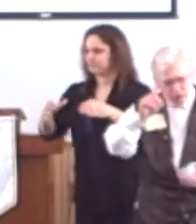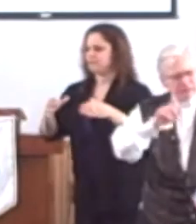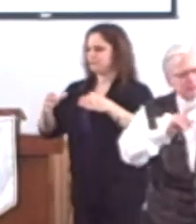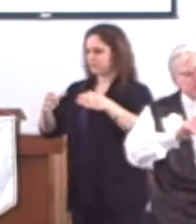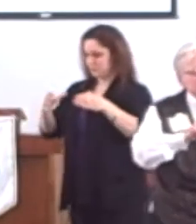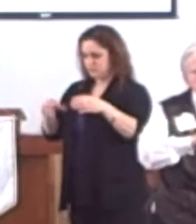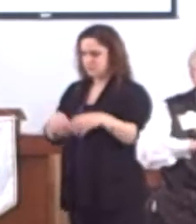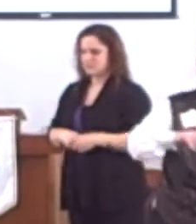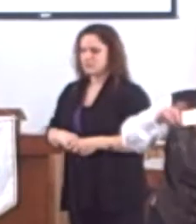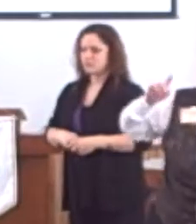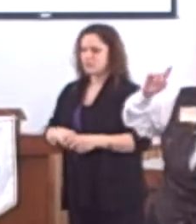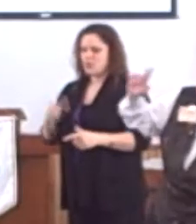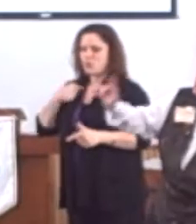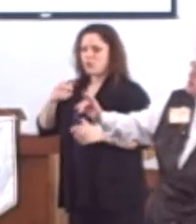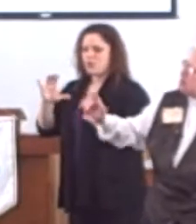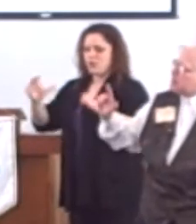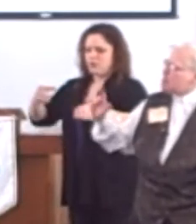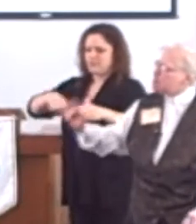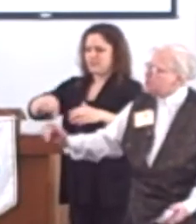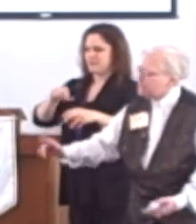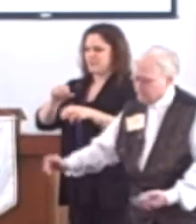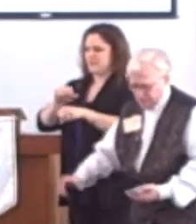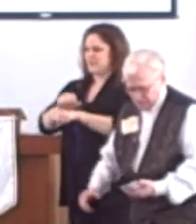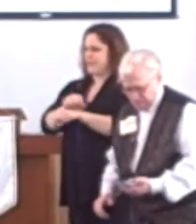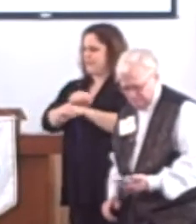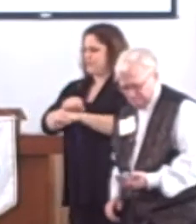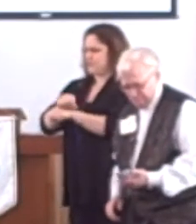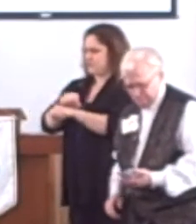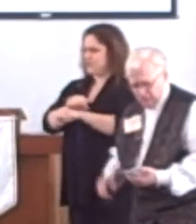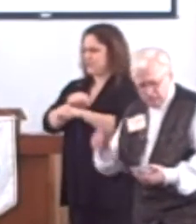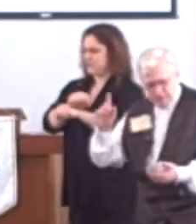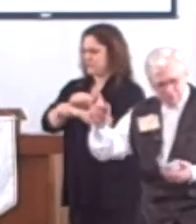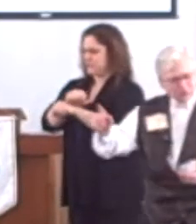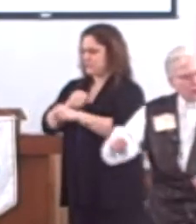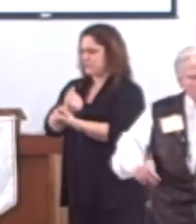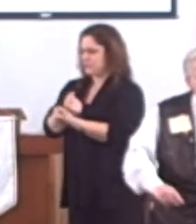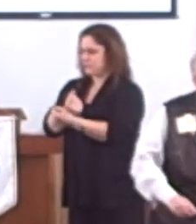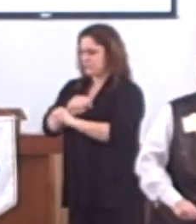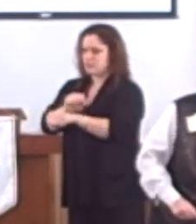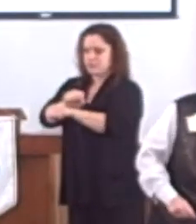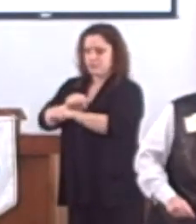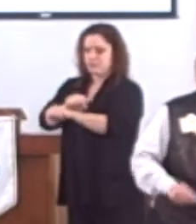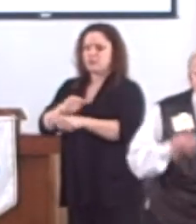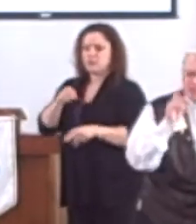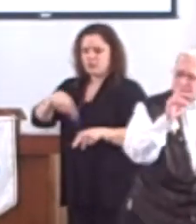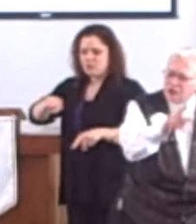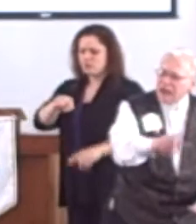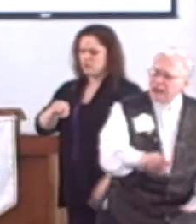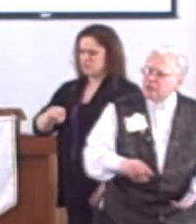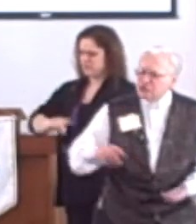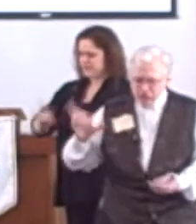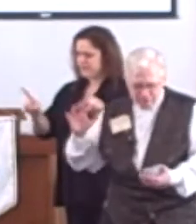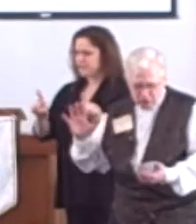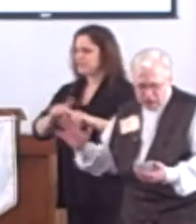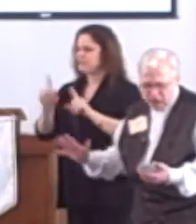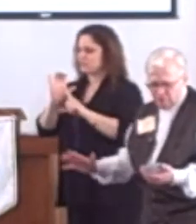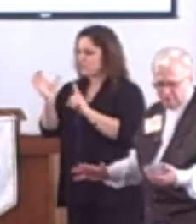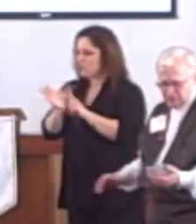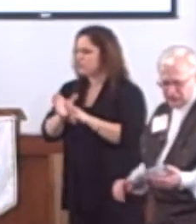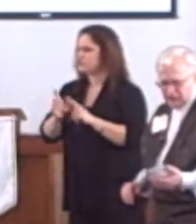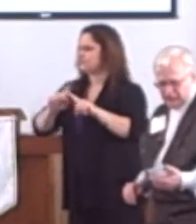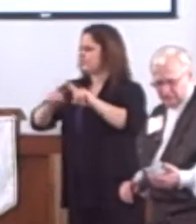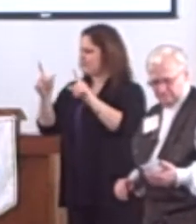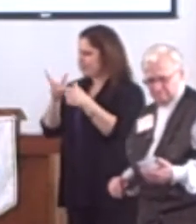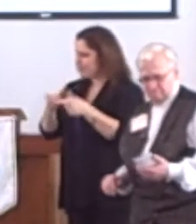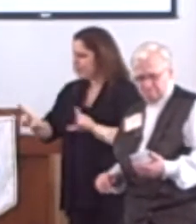And we looked at these people, and we determined that they were different. Different culture, different language, different color